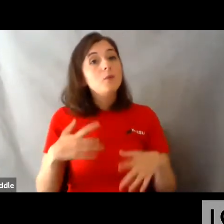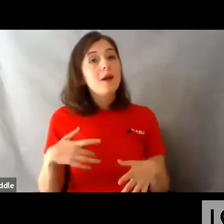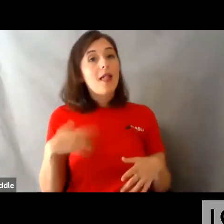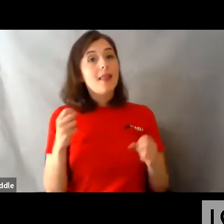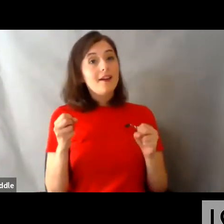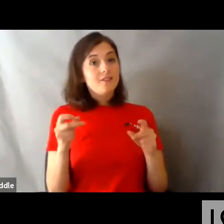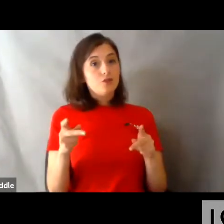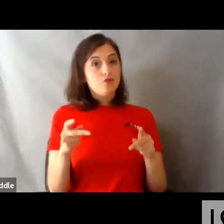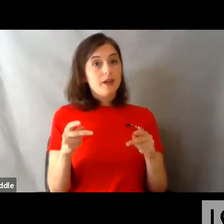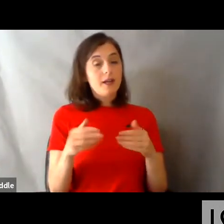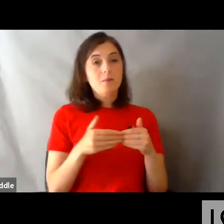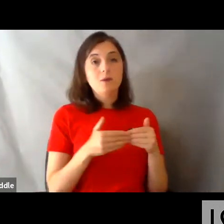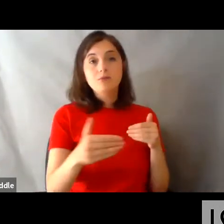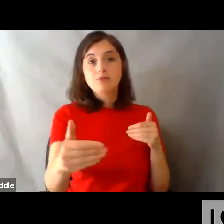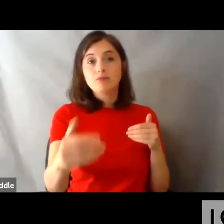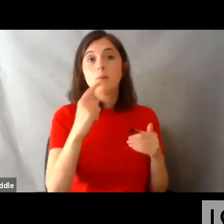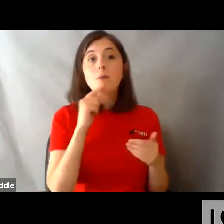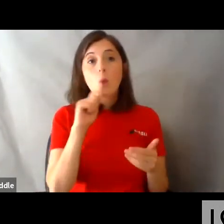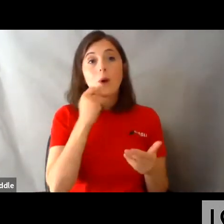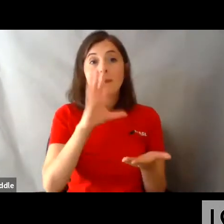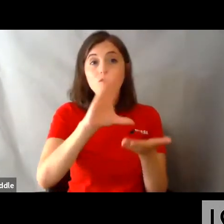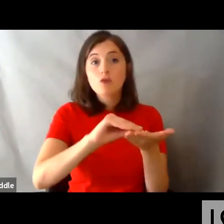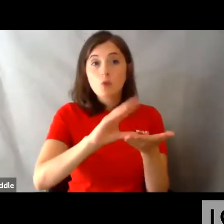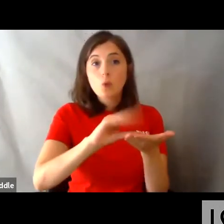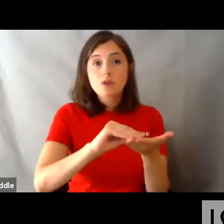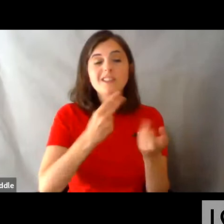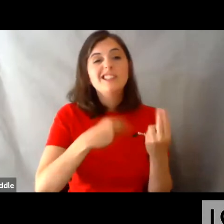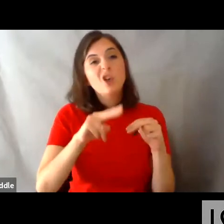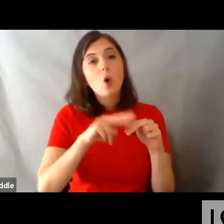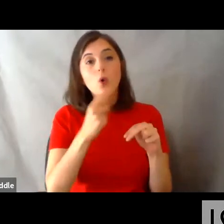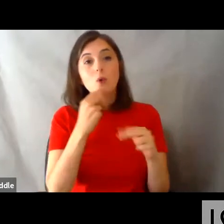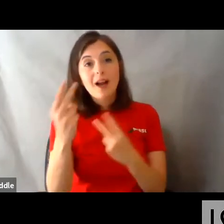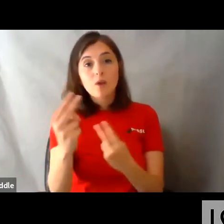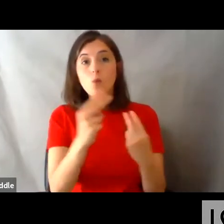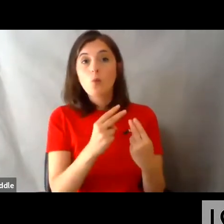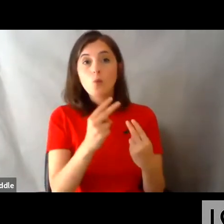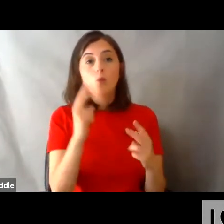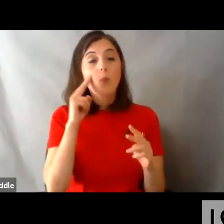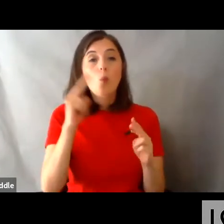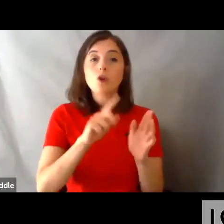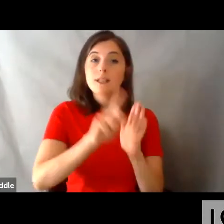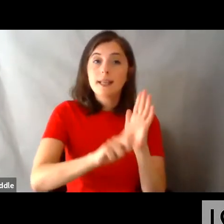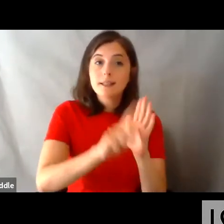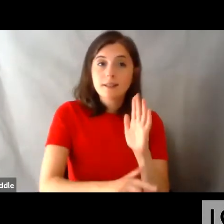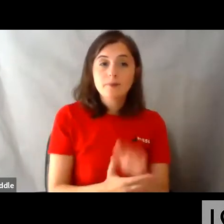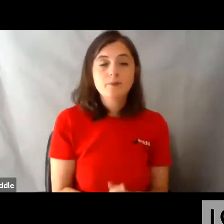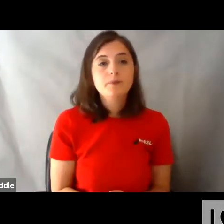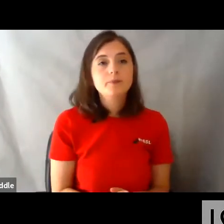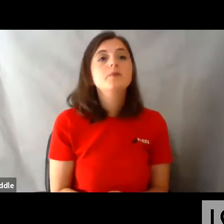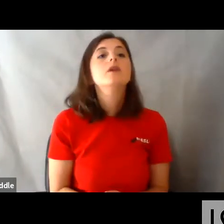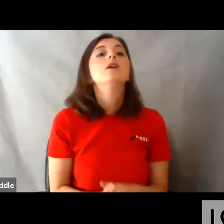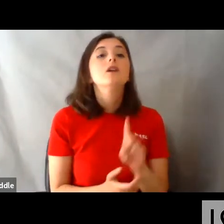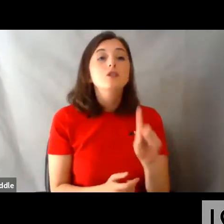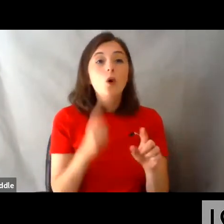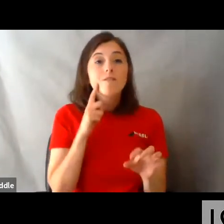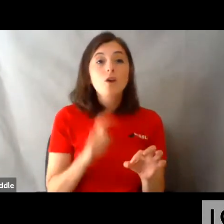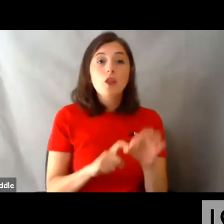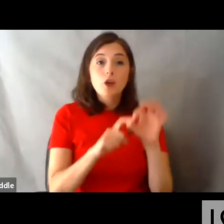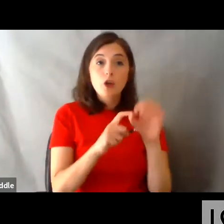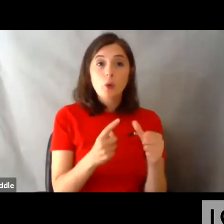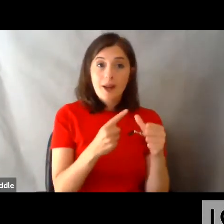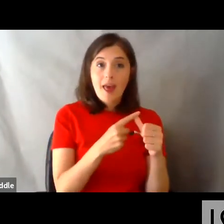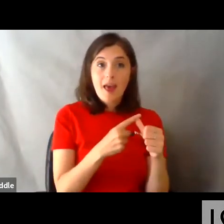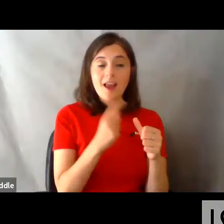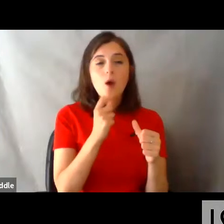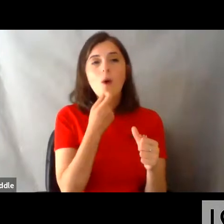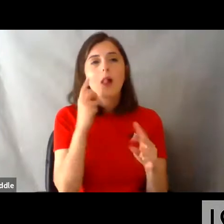up on anything you missed afterwards. Although for our Q&A, we will be taking questions from the comments section of each live stream. And